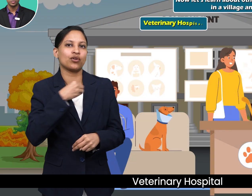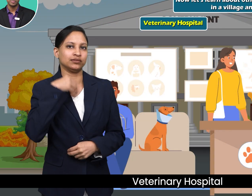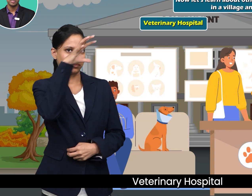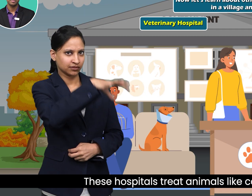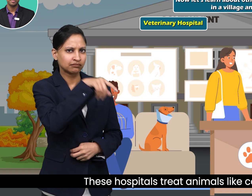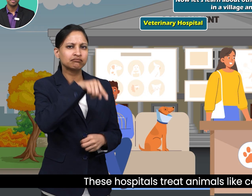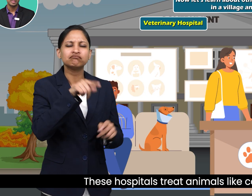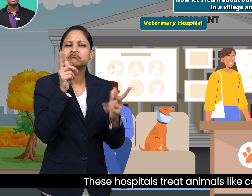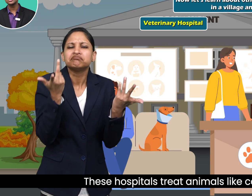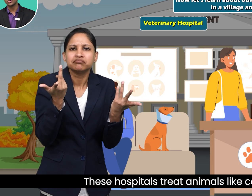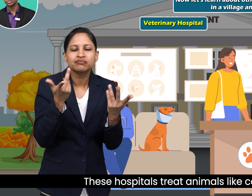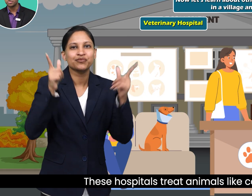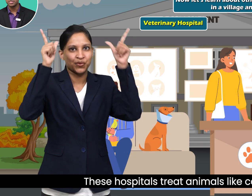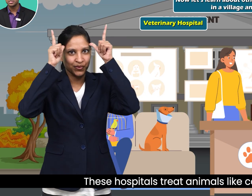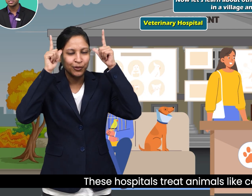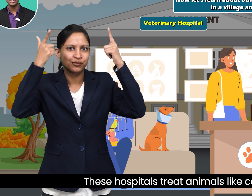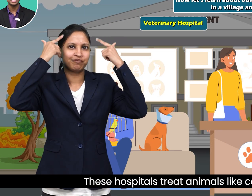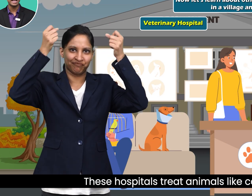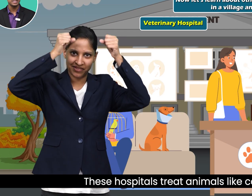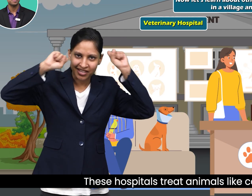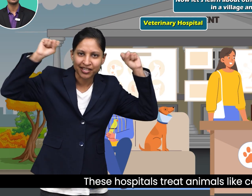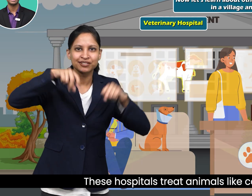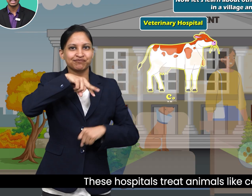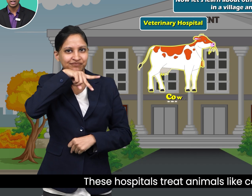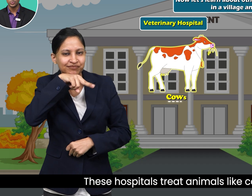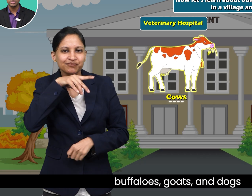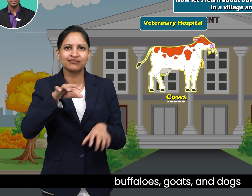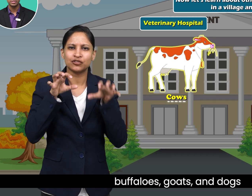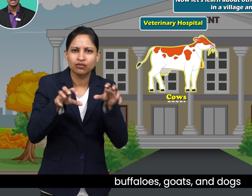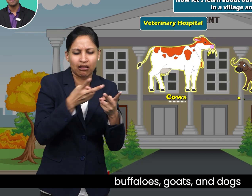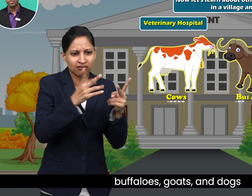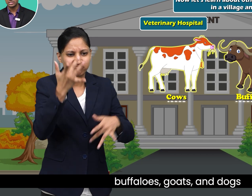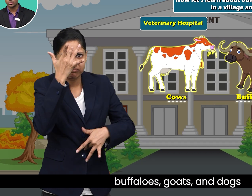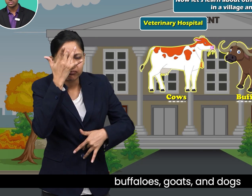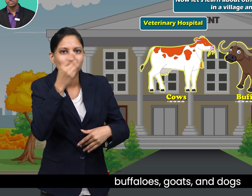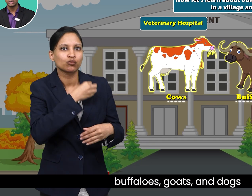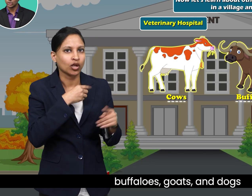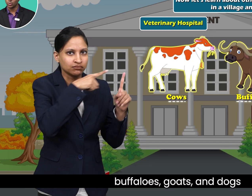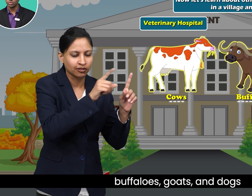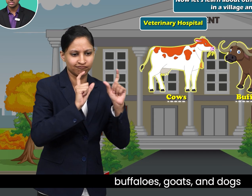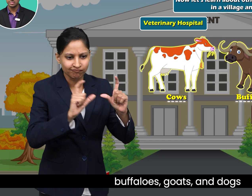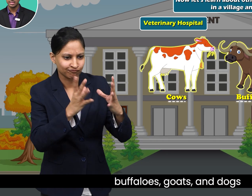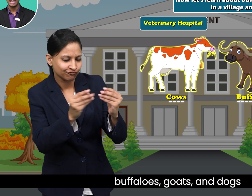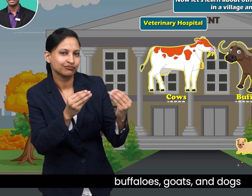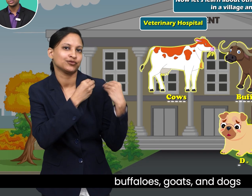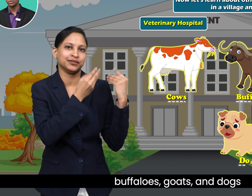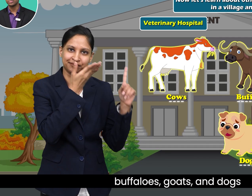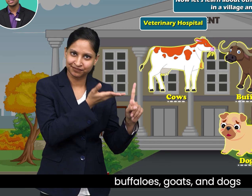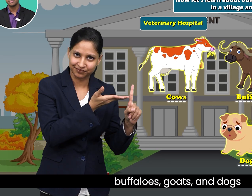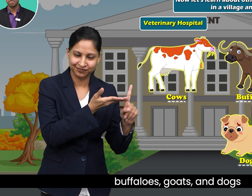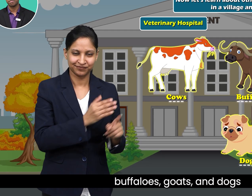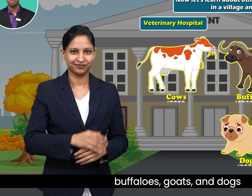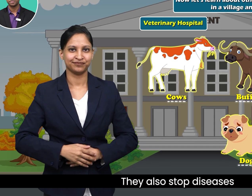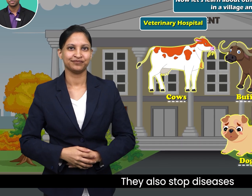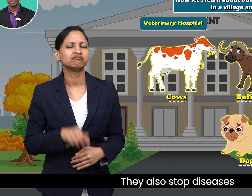Veterinary Hospital. These hospitals treat animals like cows, buffaloes, goats, and